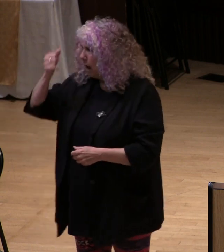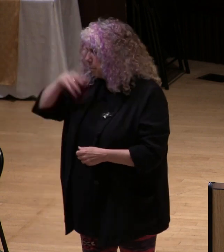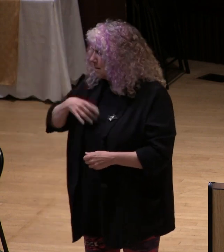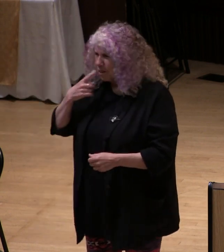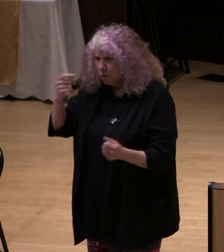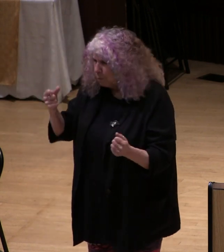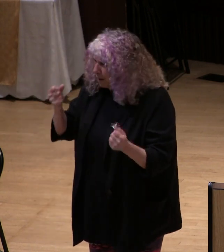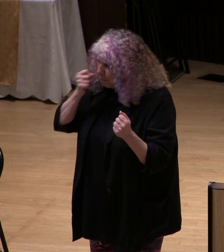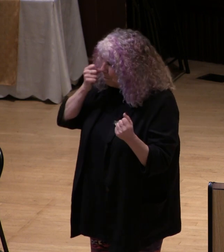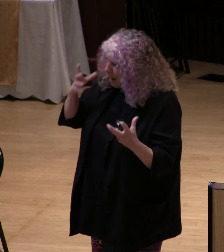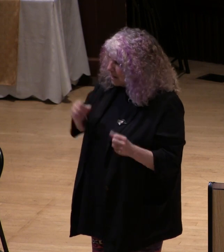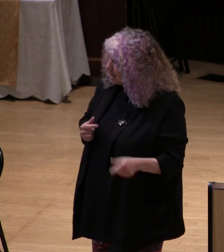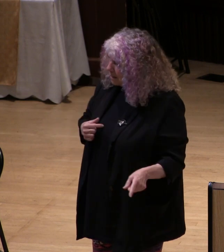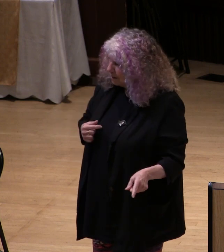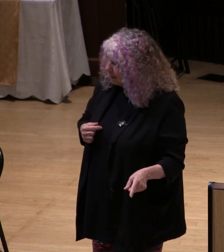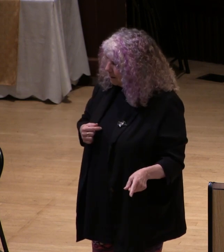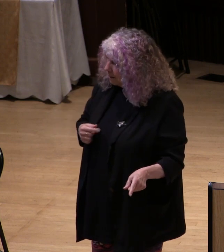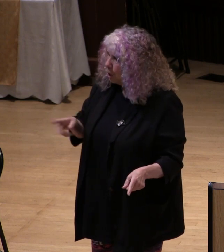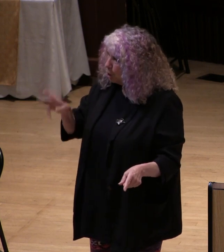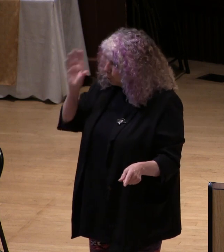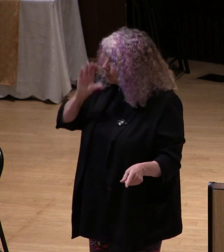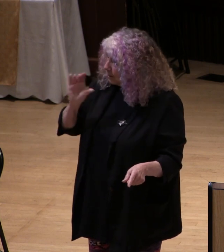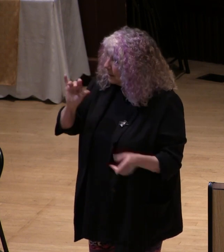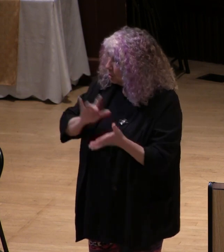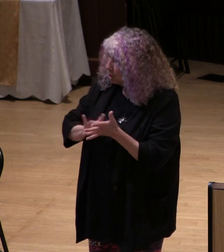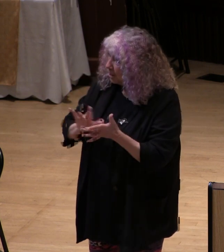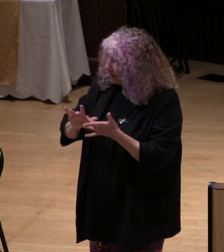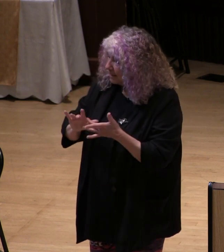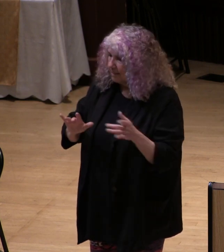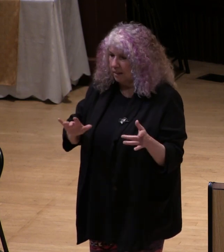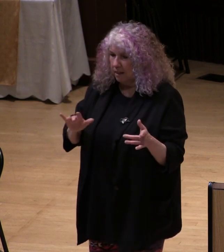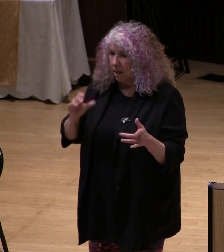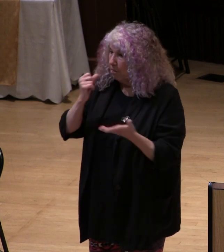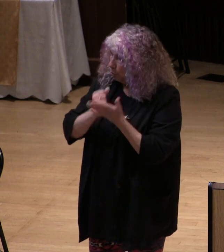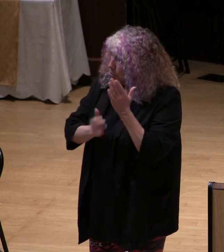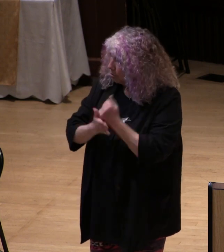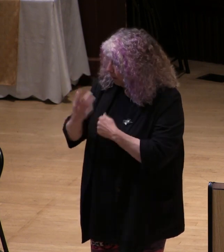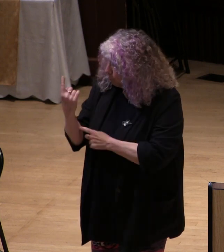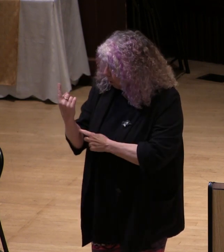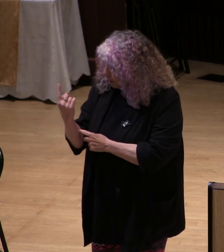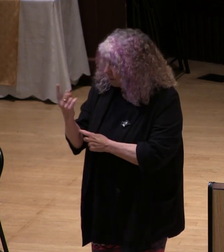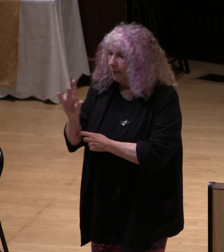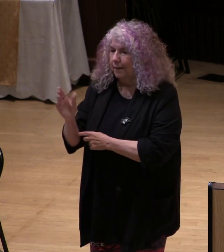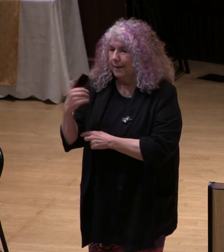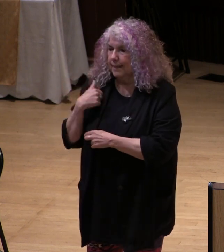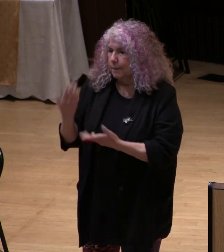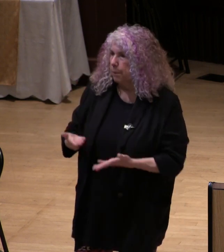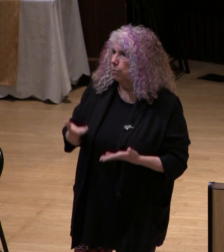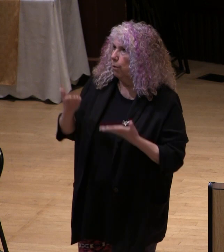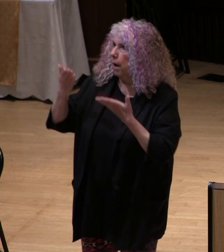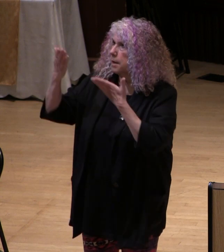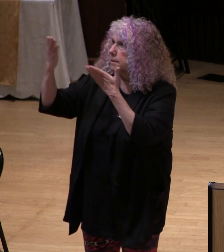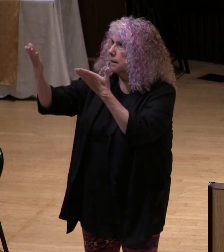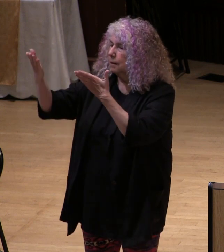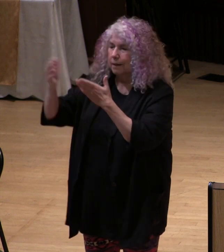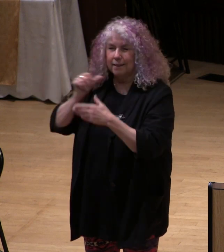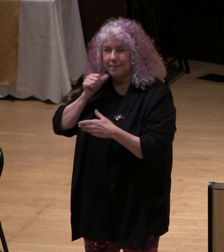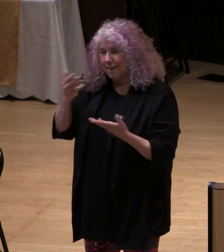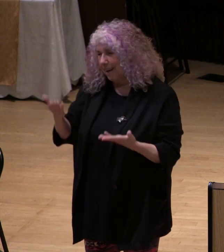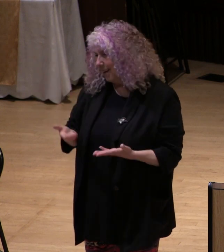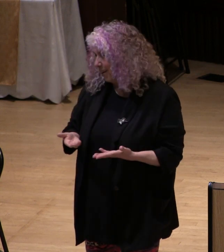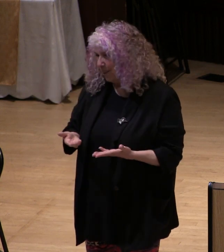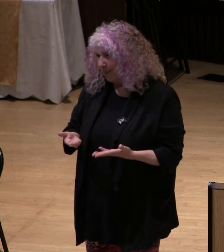"Do not be amazed. You seek Jesus of Nazareth, the crucified. He has been raised. He is not